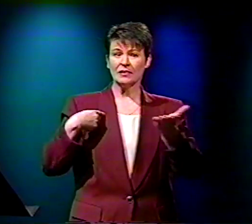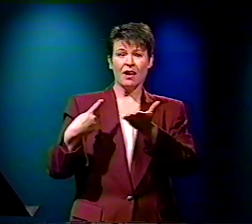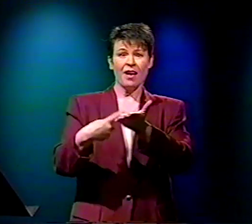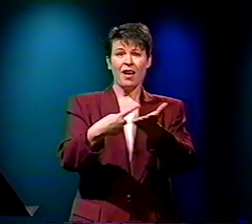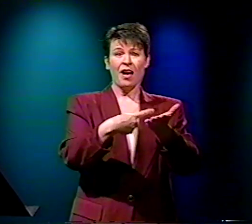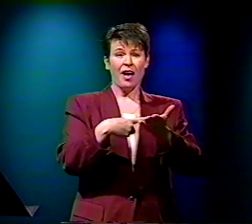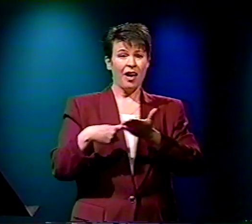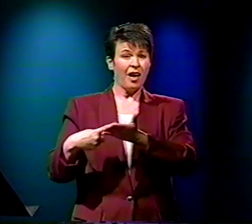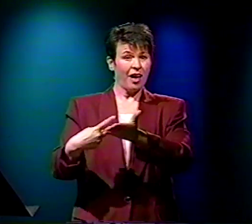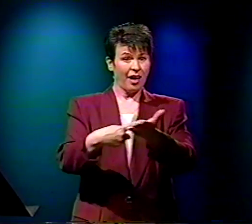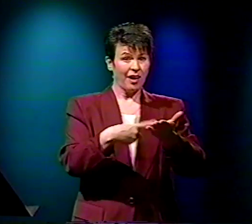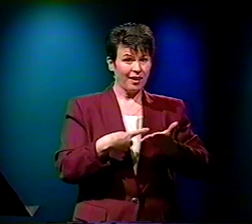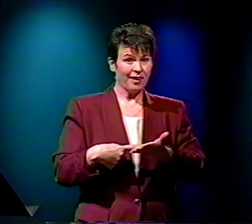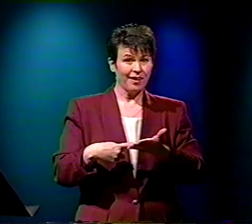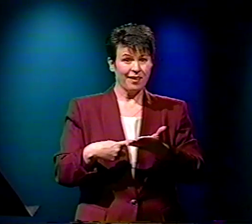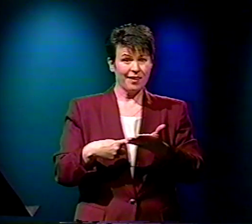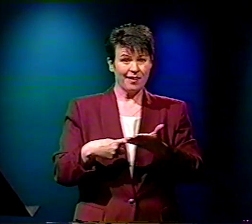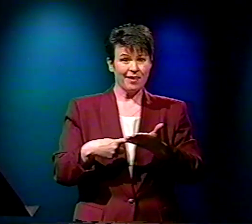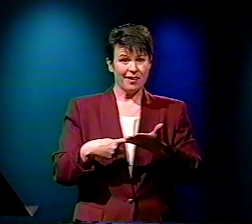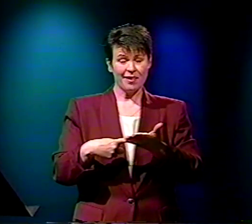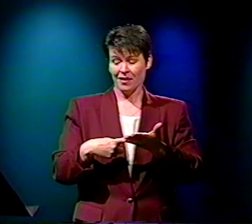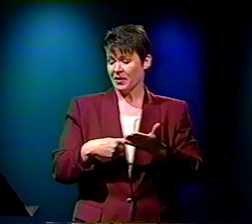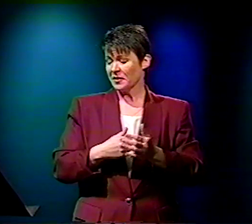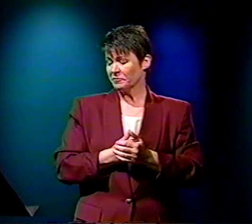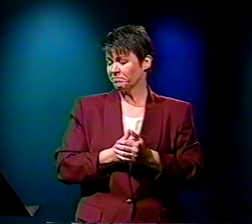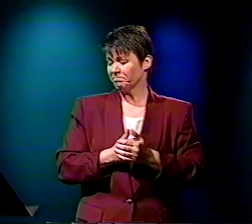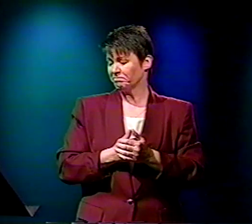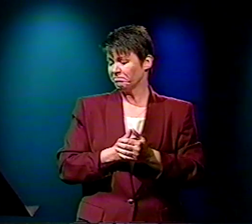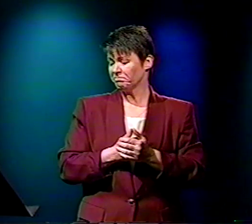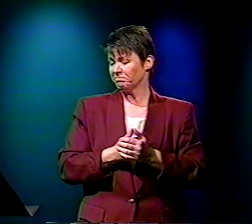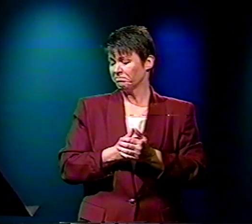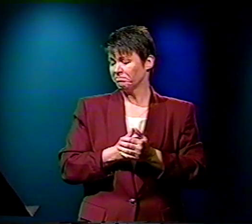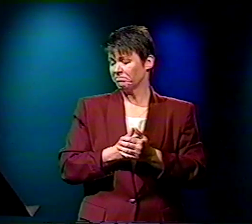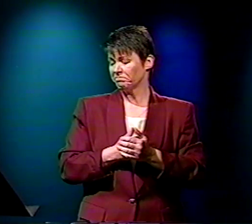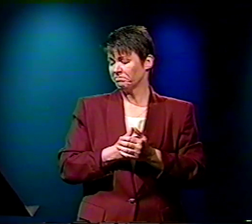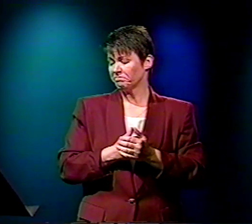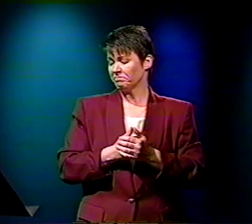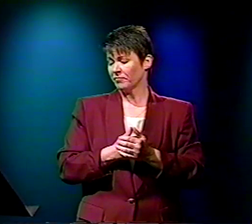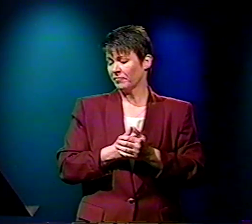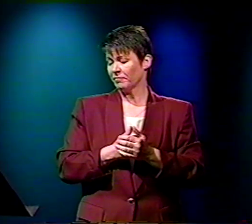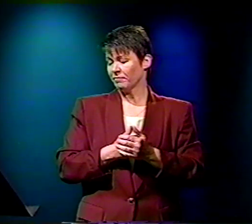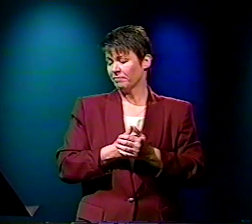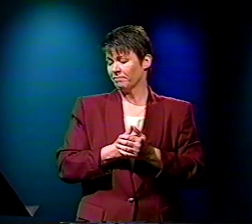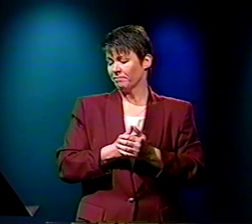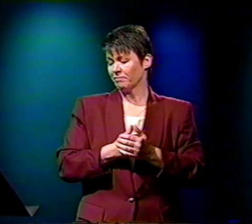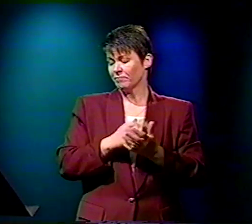All of these issues that I have been discussing today have implications.